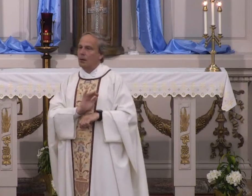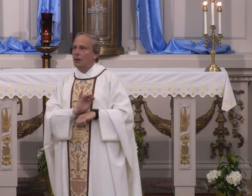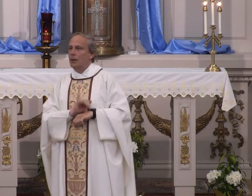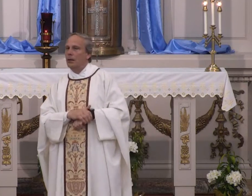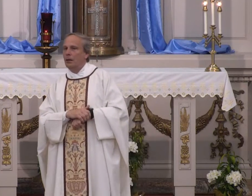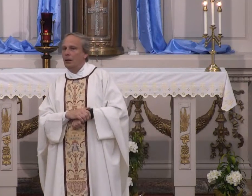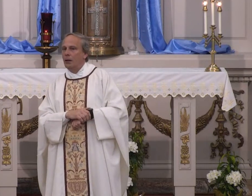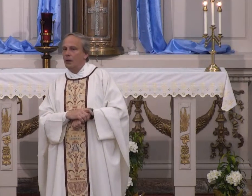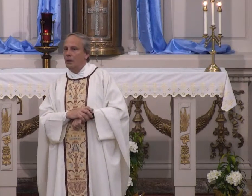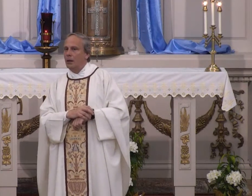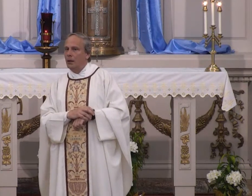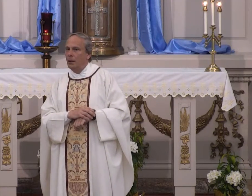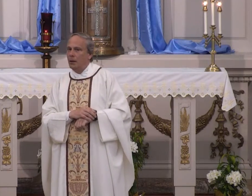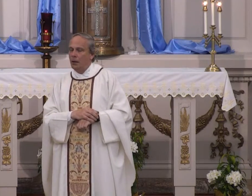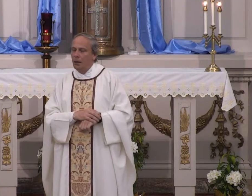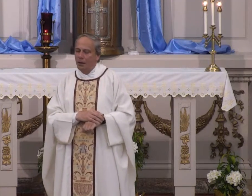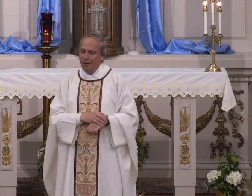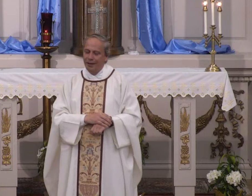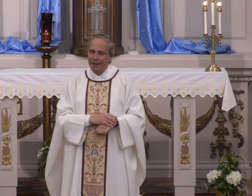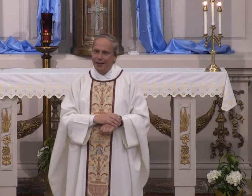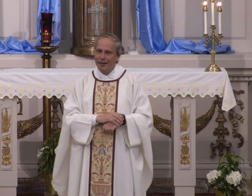little crazy too.